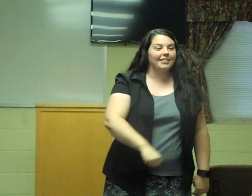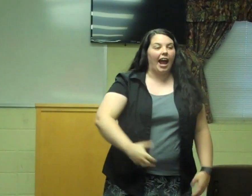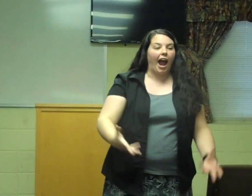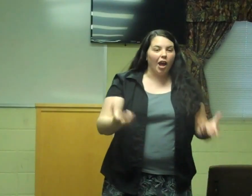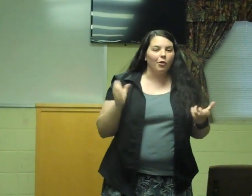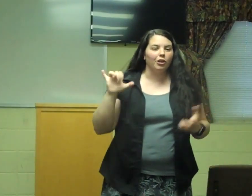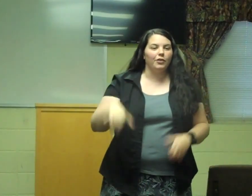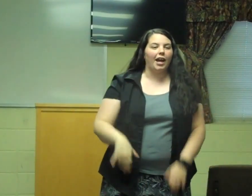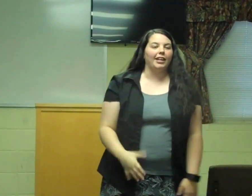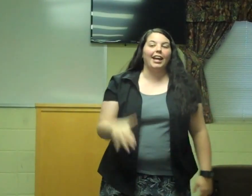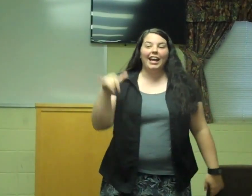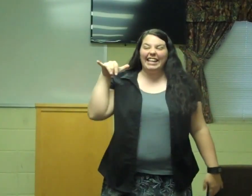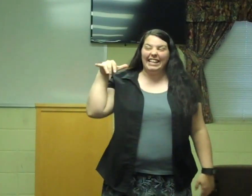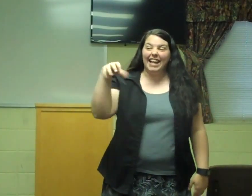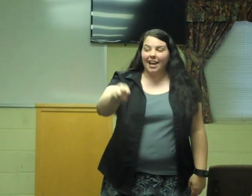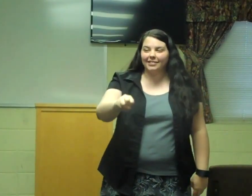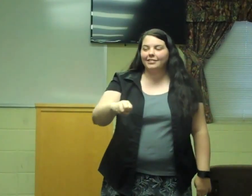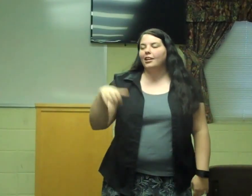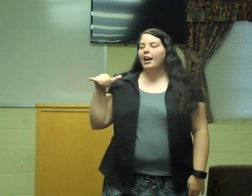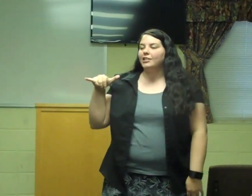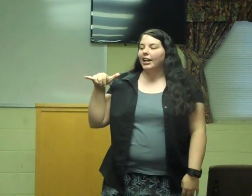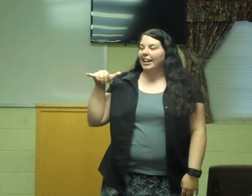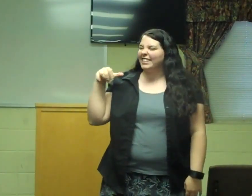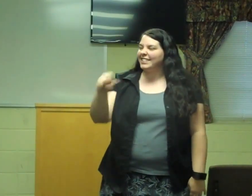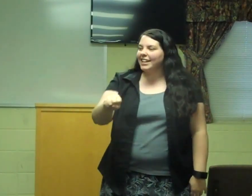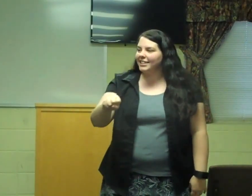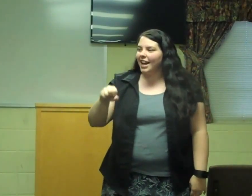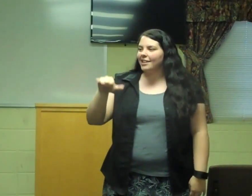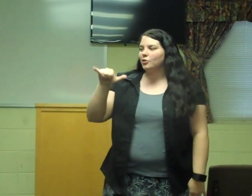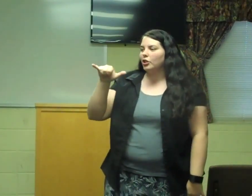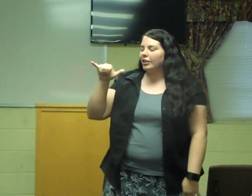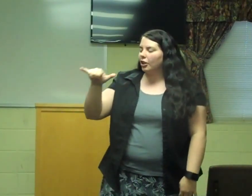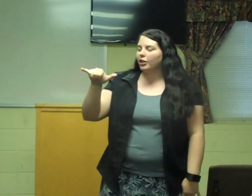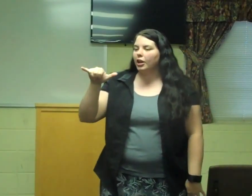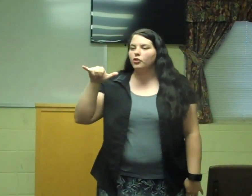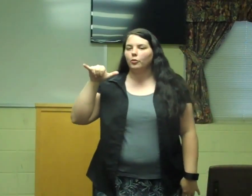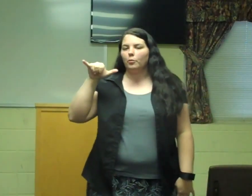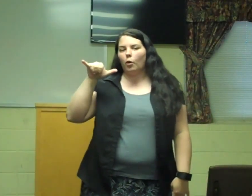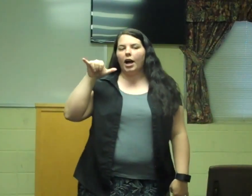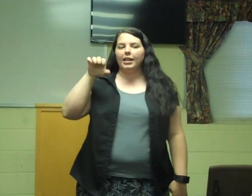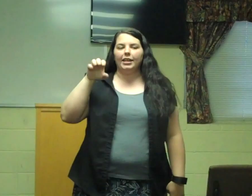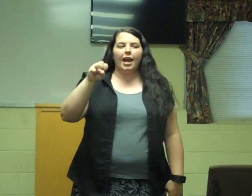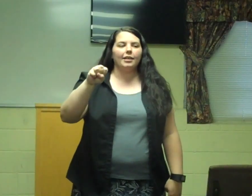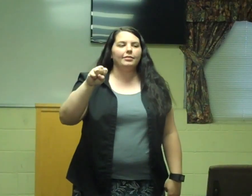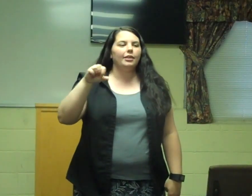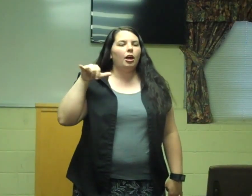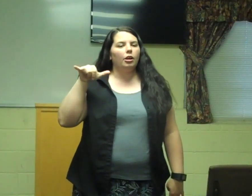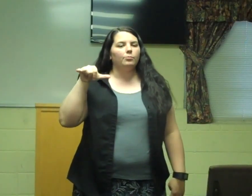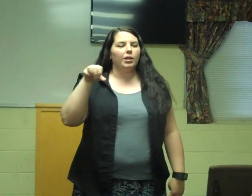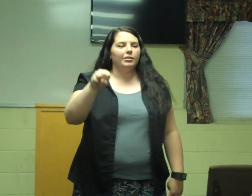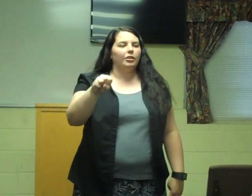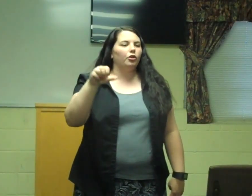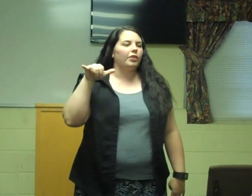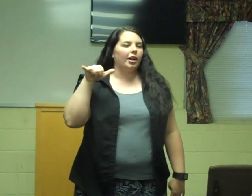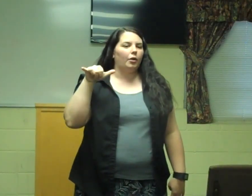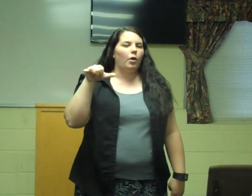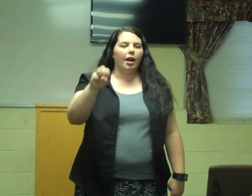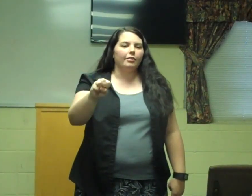yes, I want to do that. Like yes. That's like an excited yes. It literally goes from YES, but it looks like